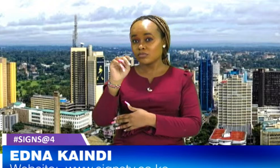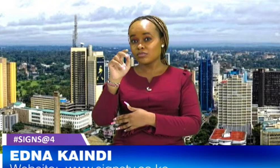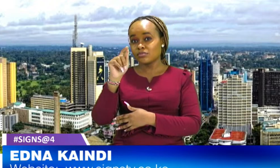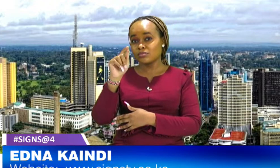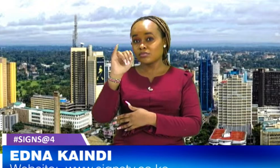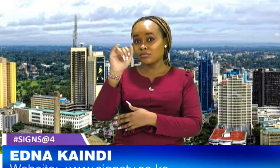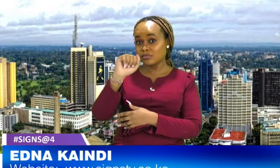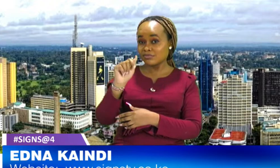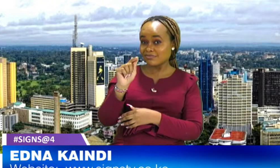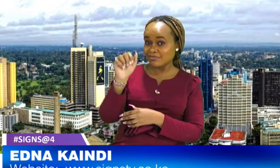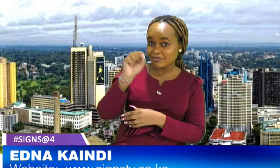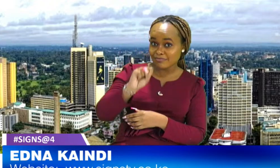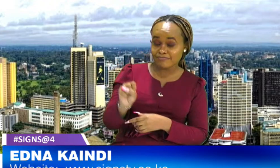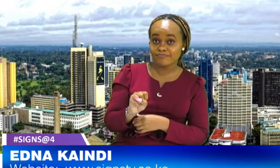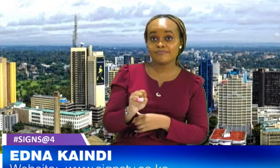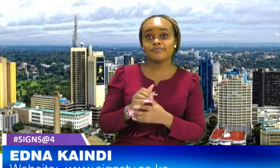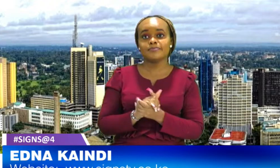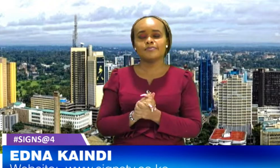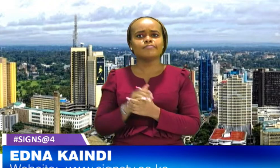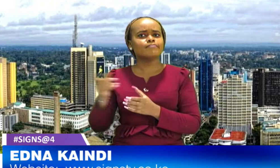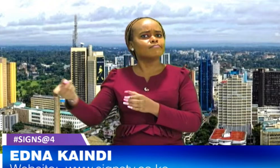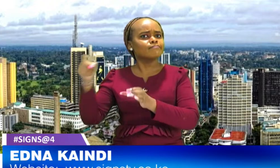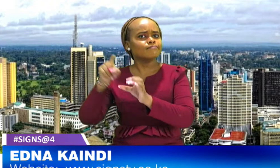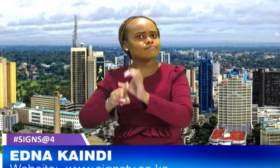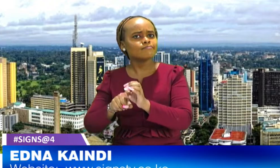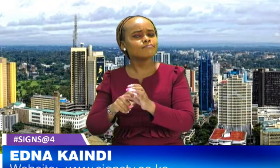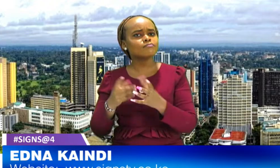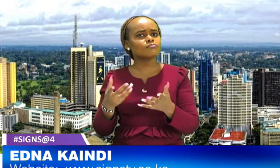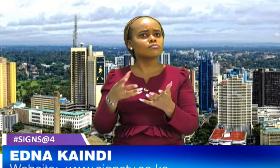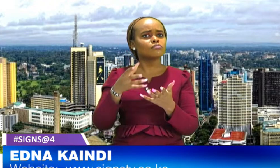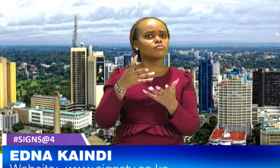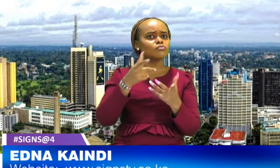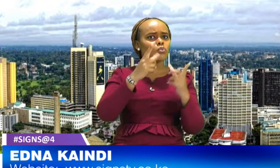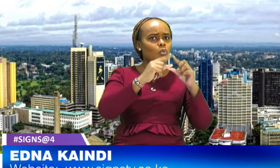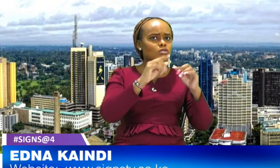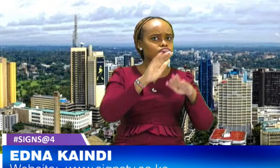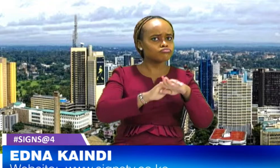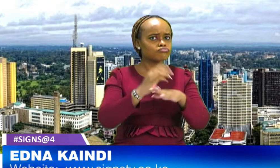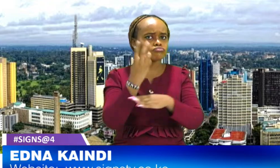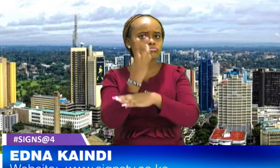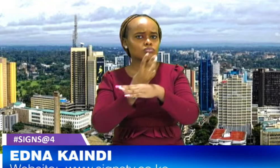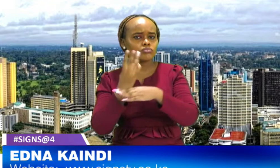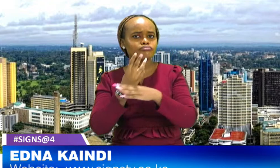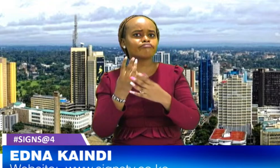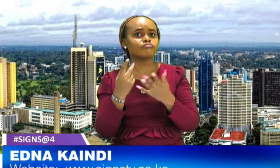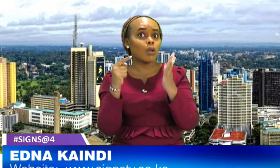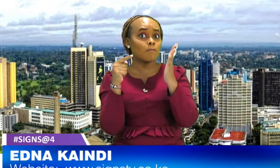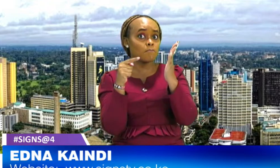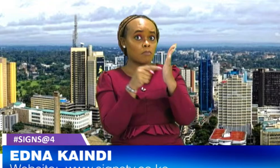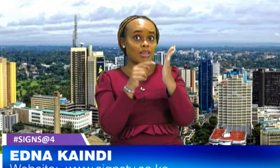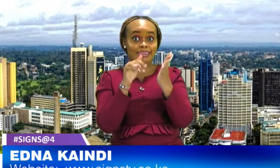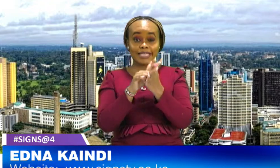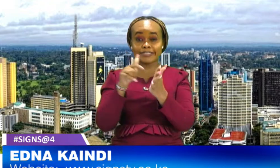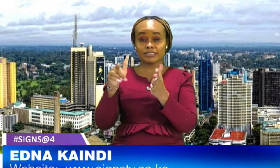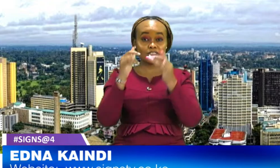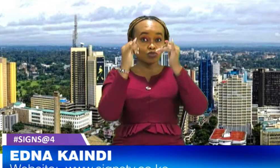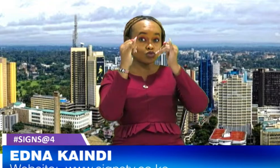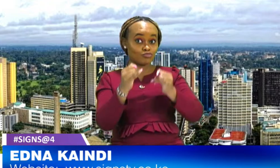The Kenya medical practitioners, pharmacists and dentists, in a statement